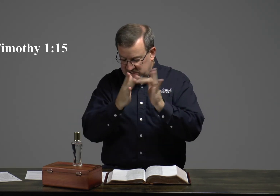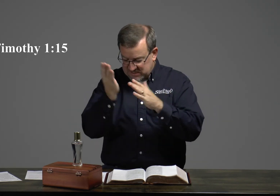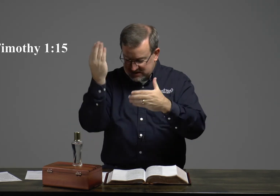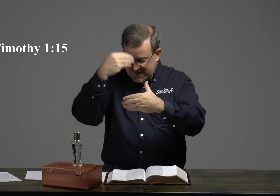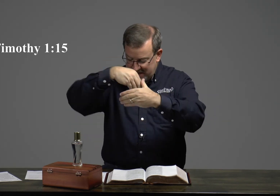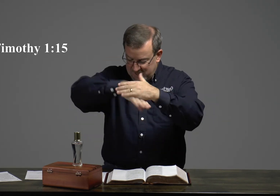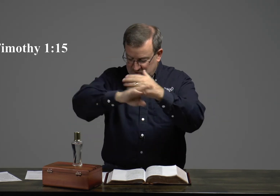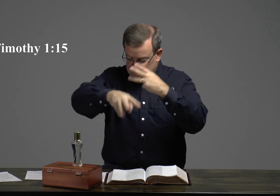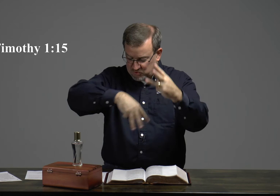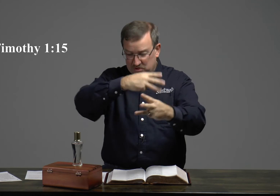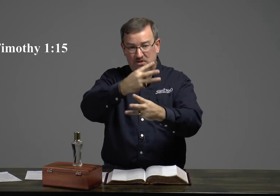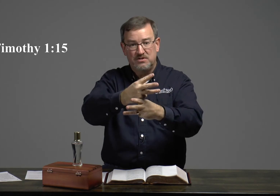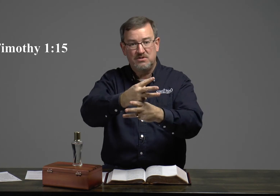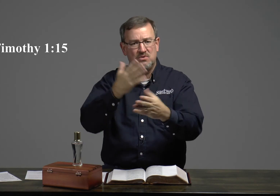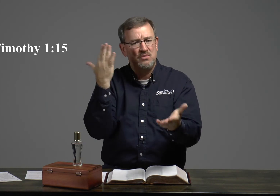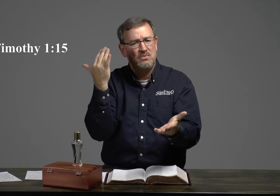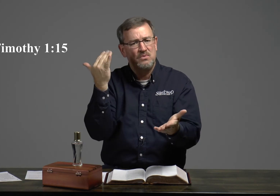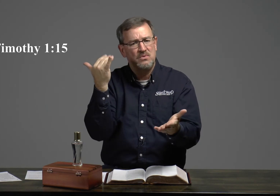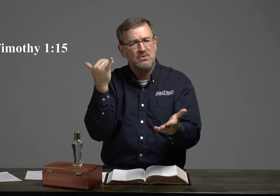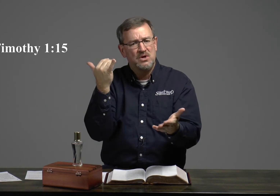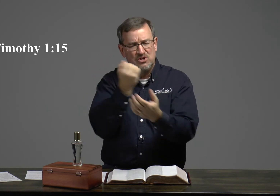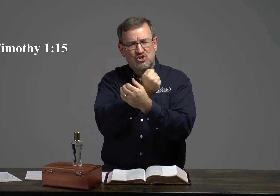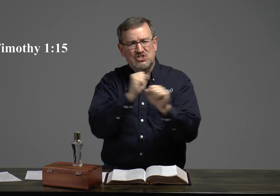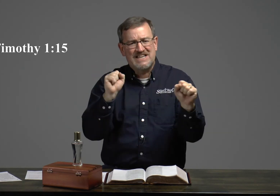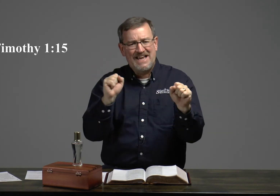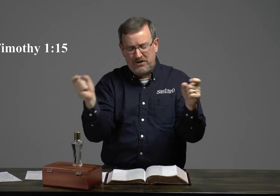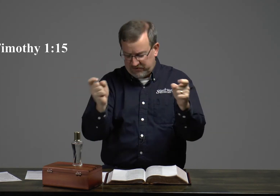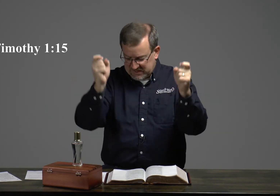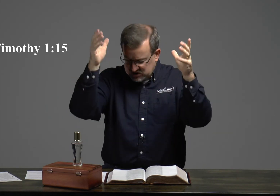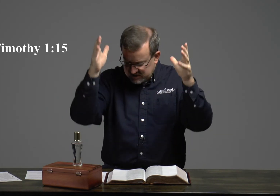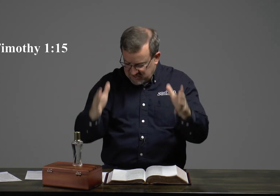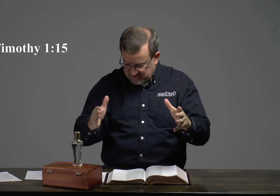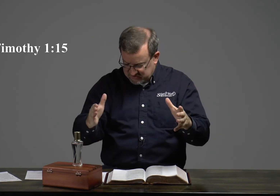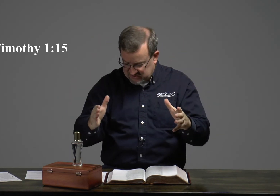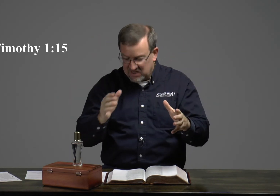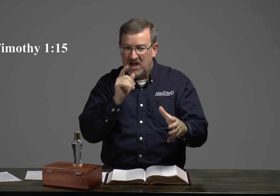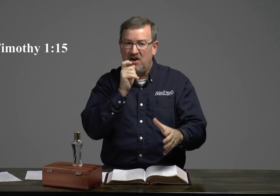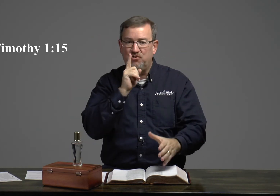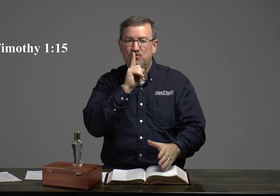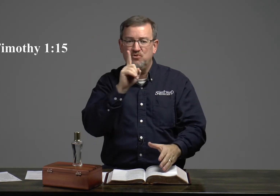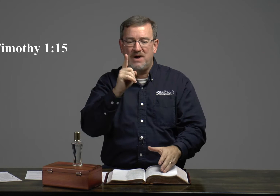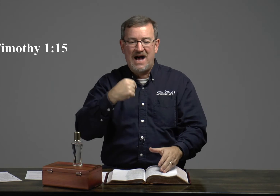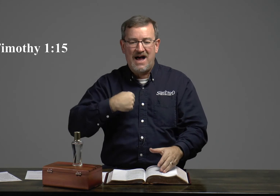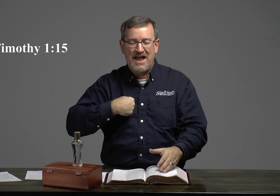Jesus came into the world to save sinners, of whom I